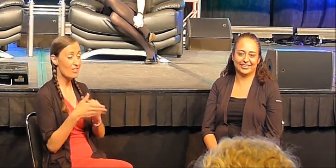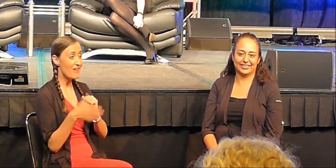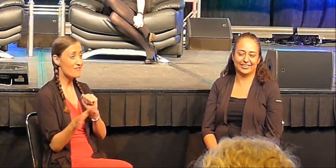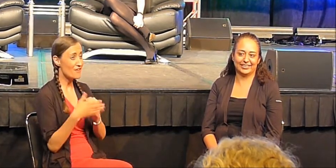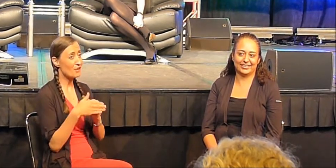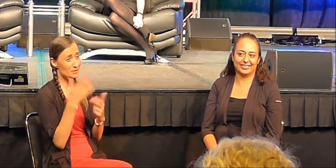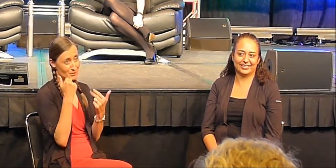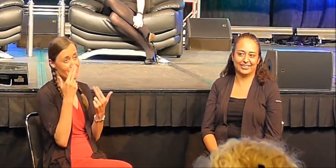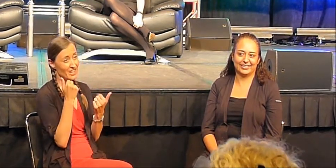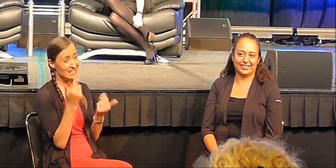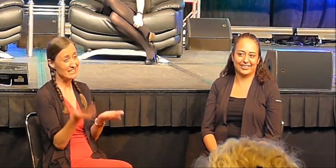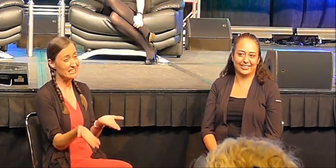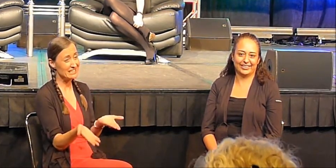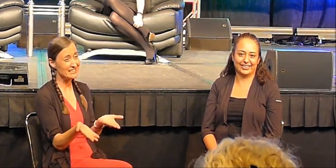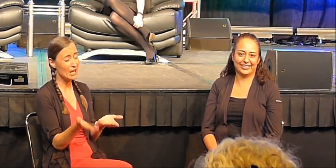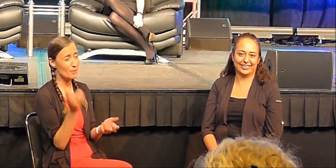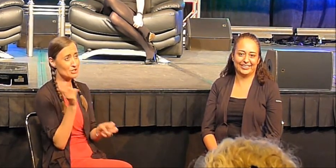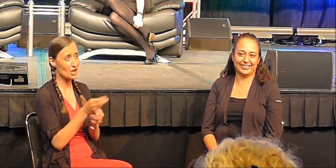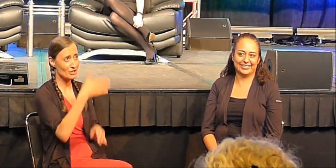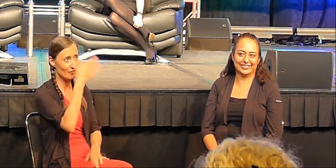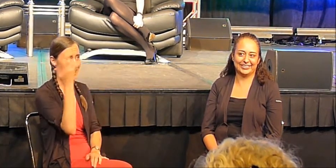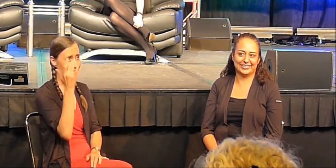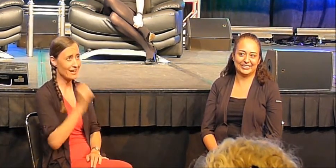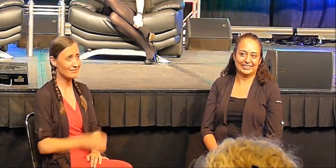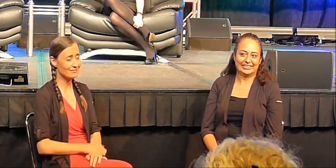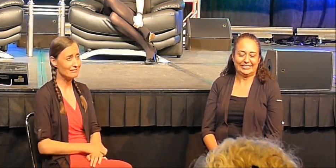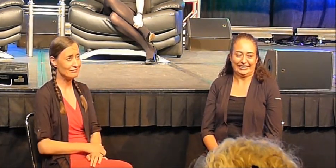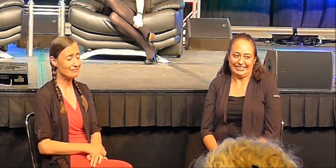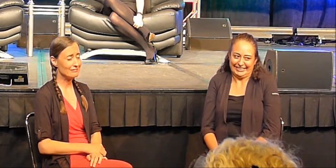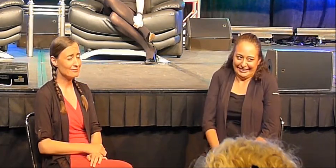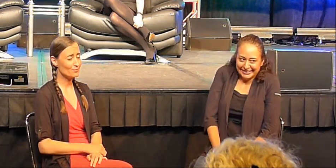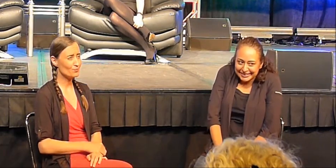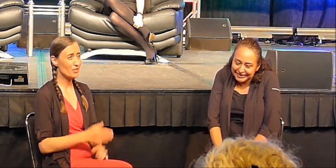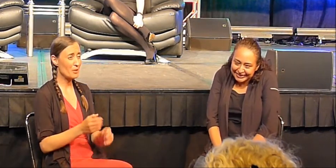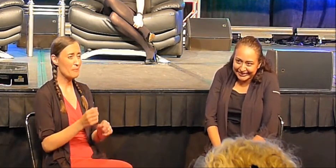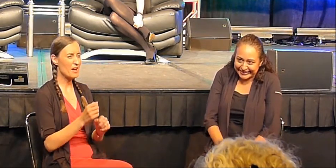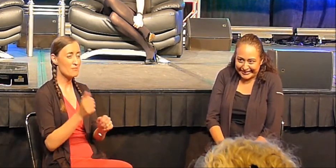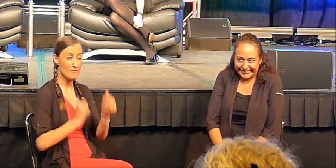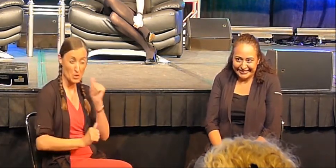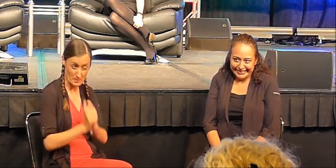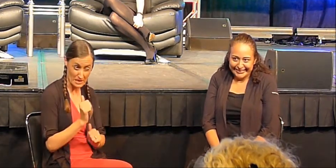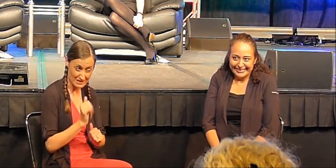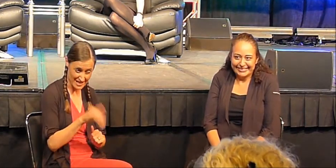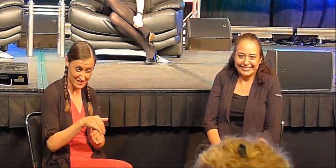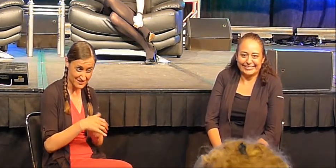pretty funny. It was hard to forget that. You mean like what scene, performance-wise? Yeah.